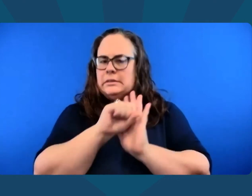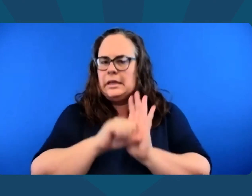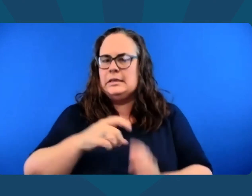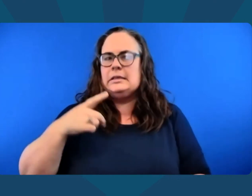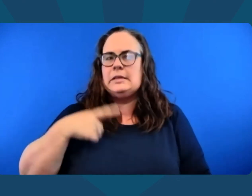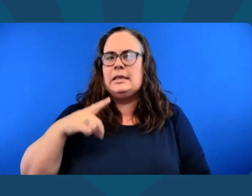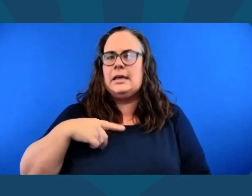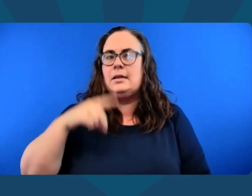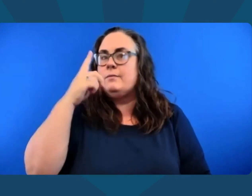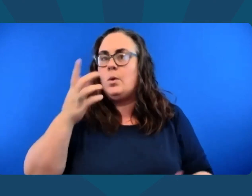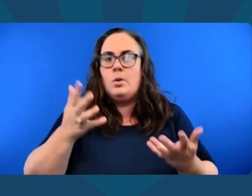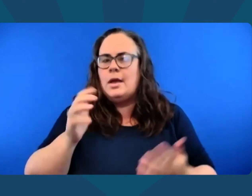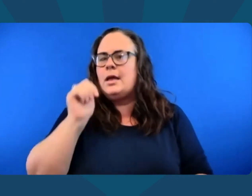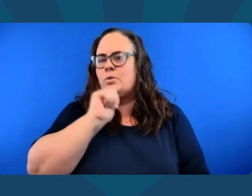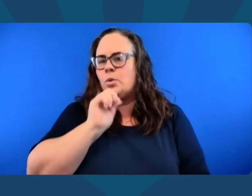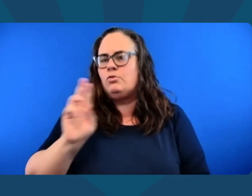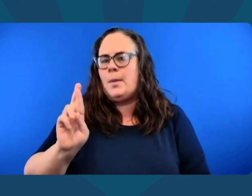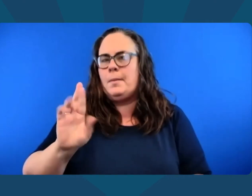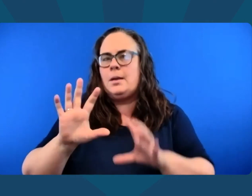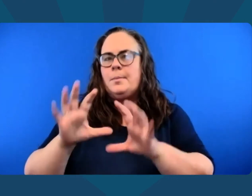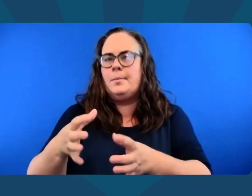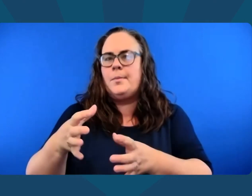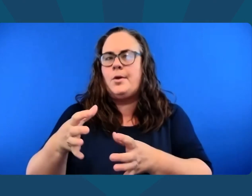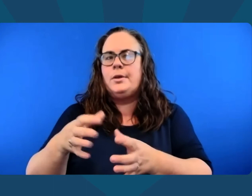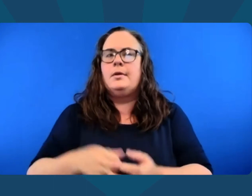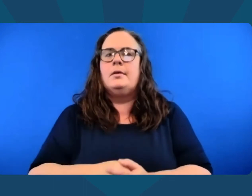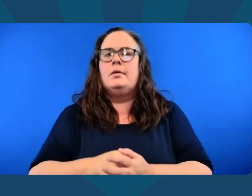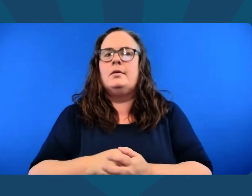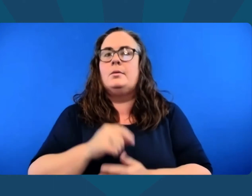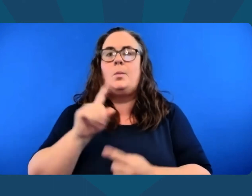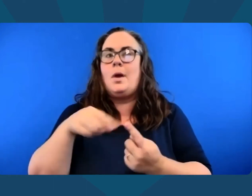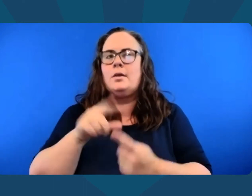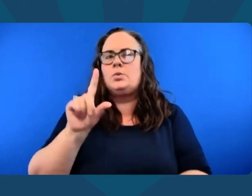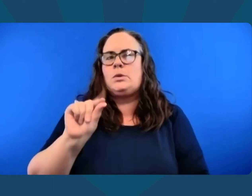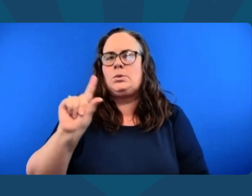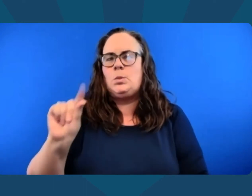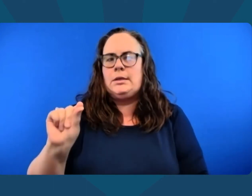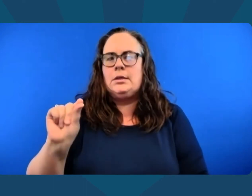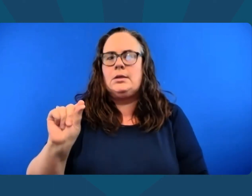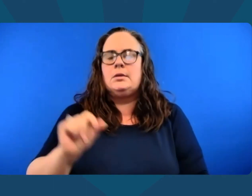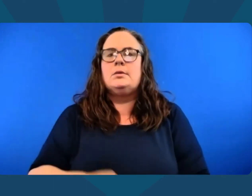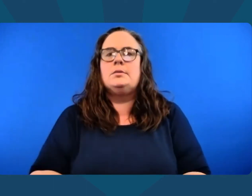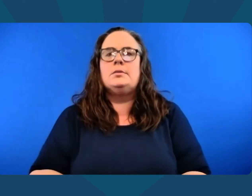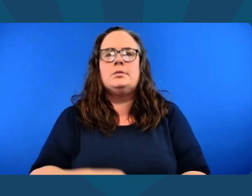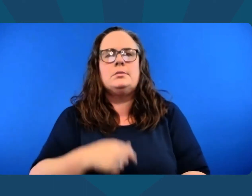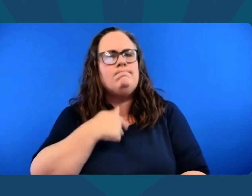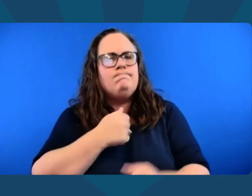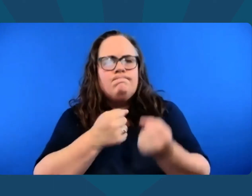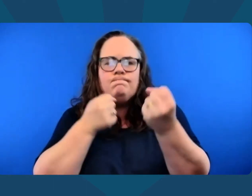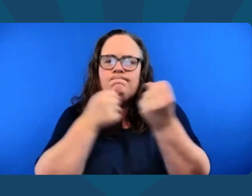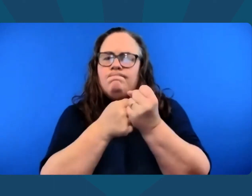24 and was a state delegate for the Arizona Republican Party in 2020.